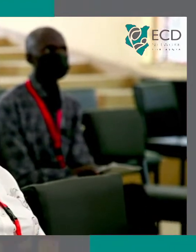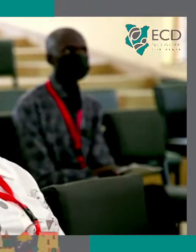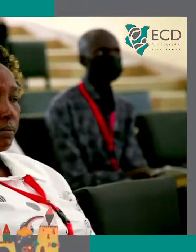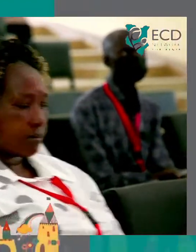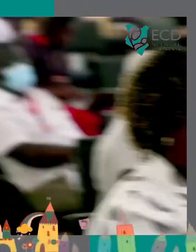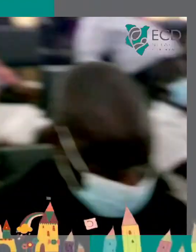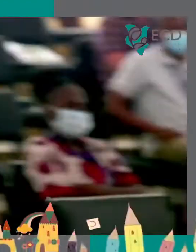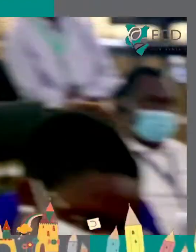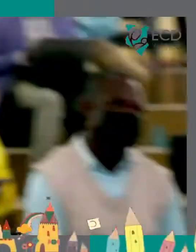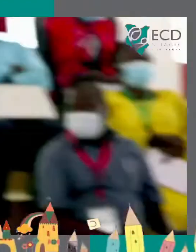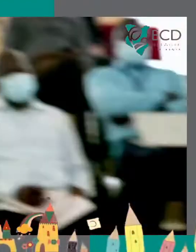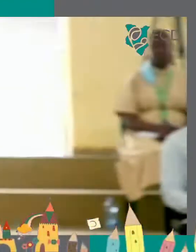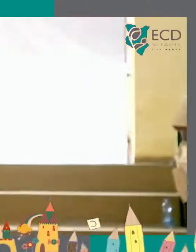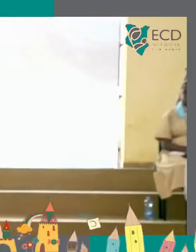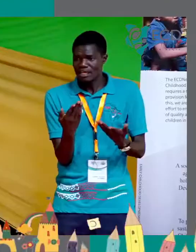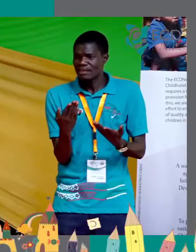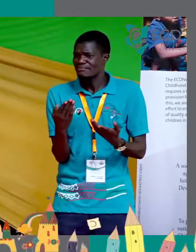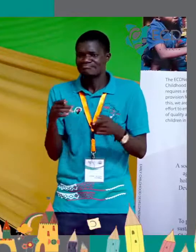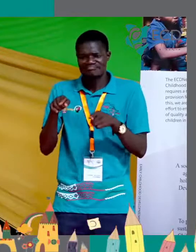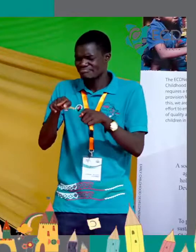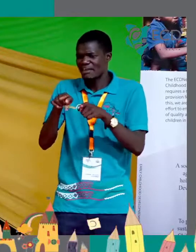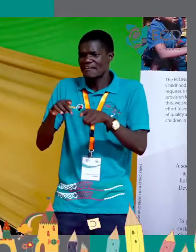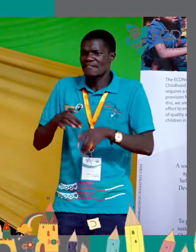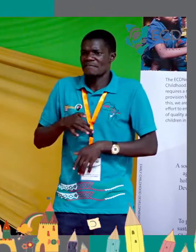invisible victims of crime and the penal